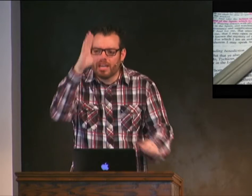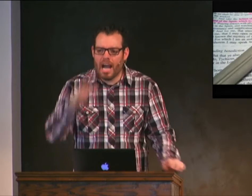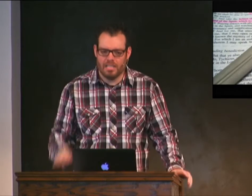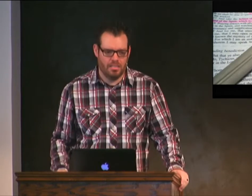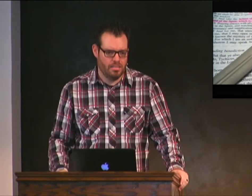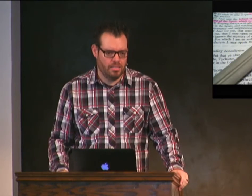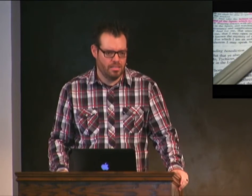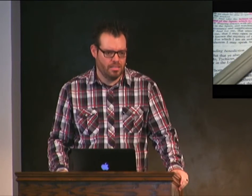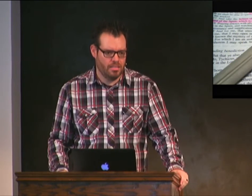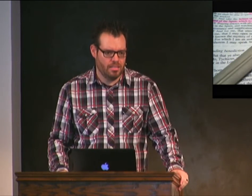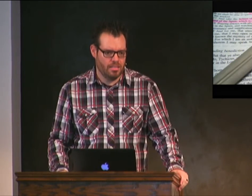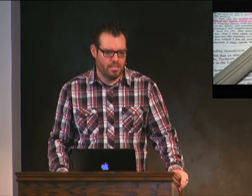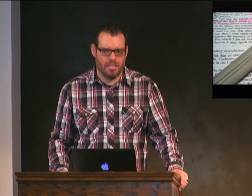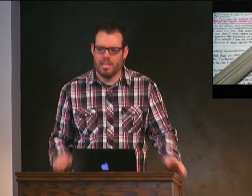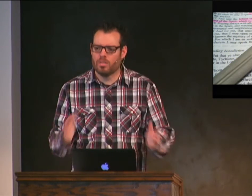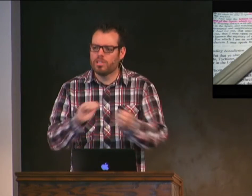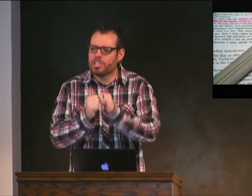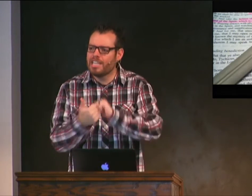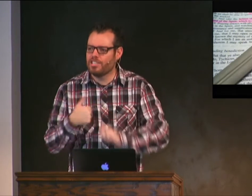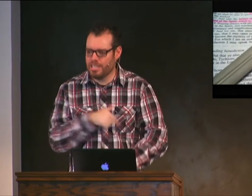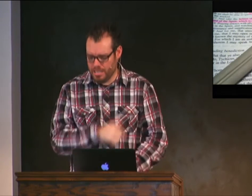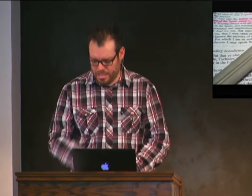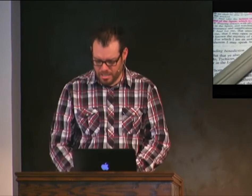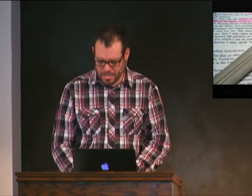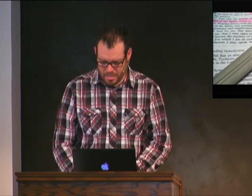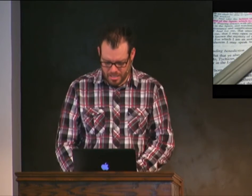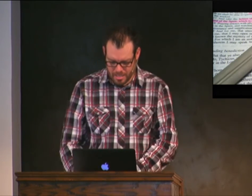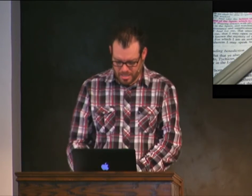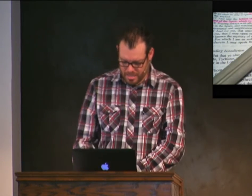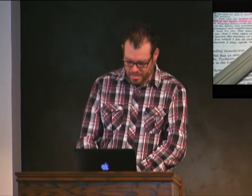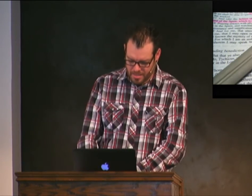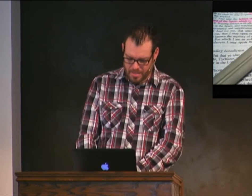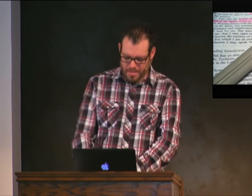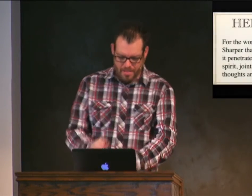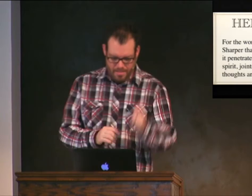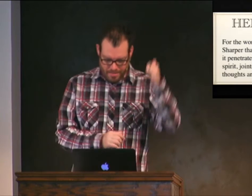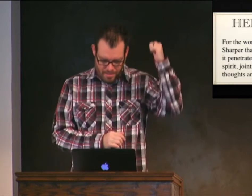The Word of God is what changes us.